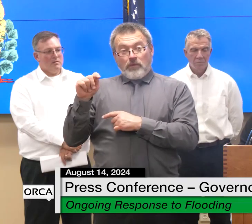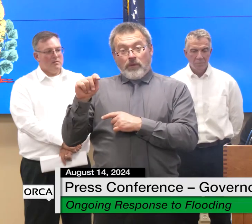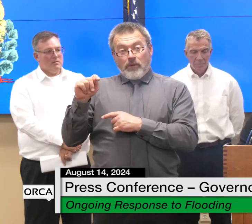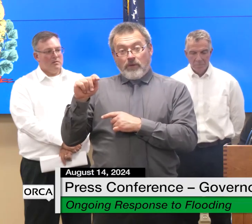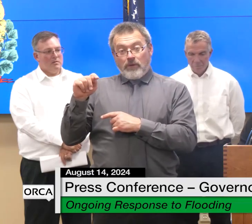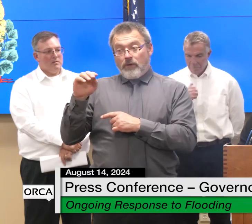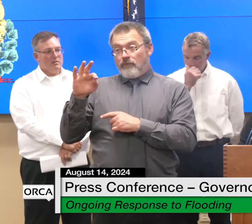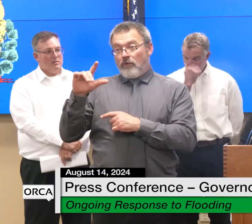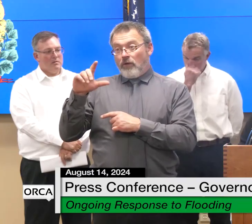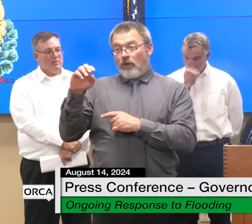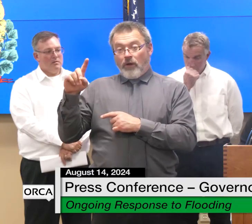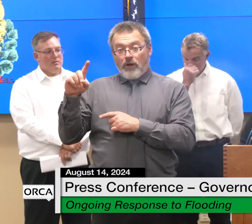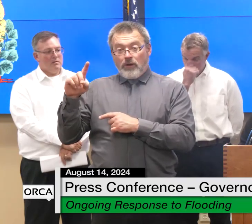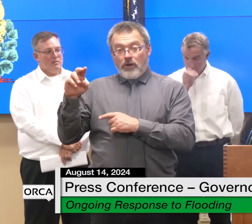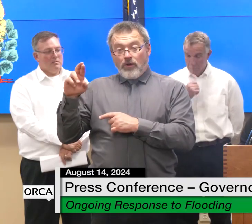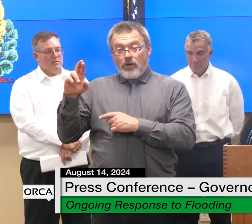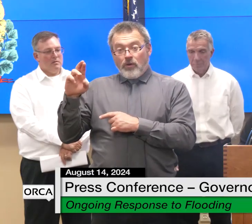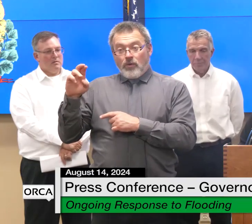VermontFloodResponse.org. That's